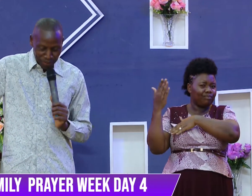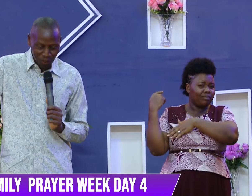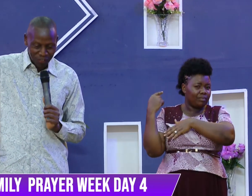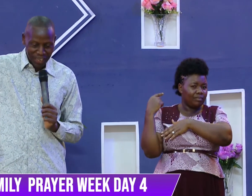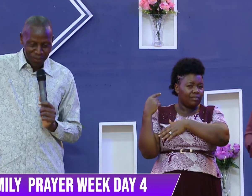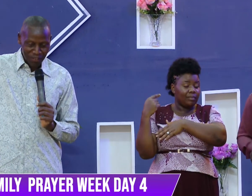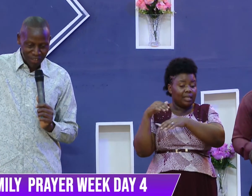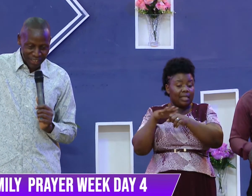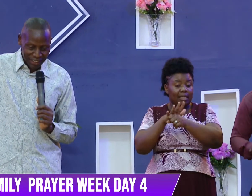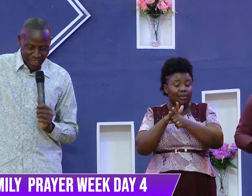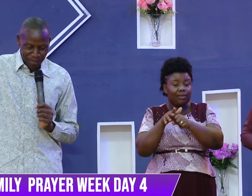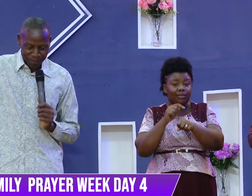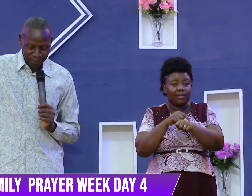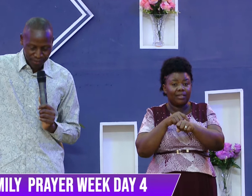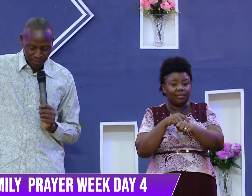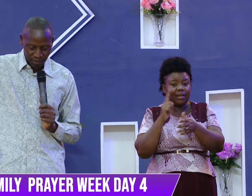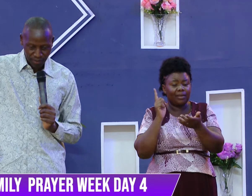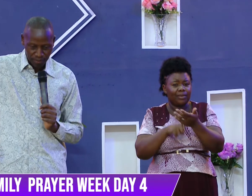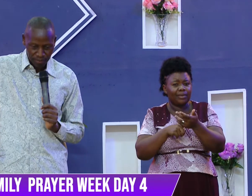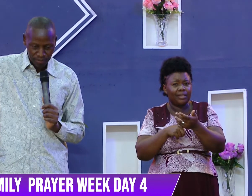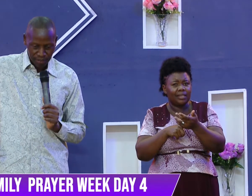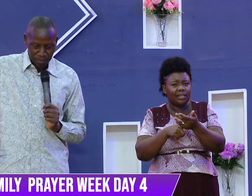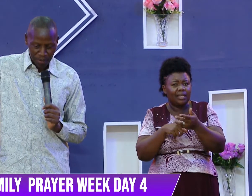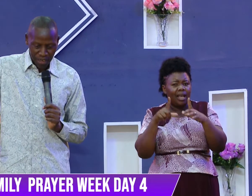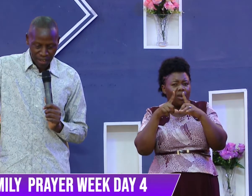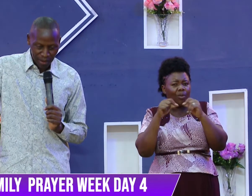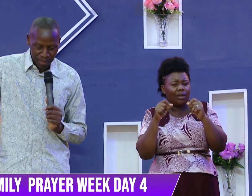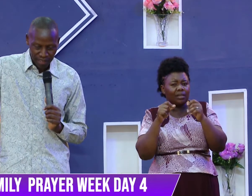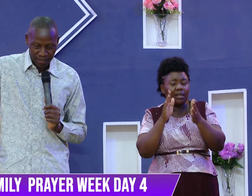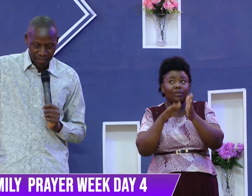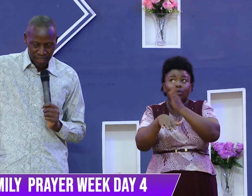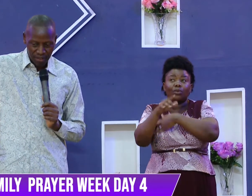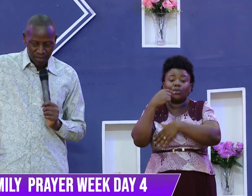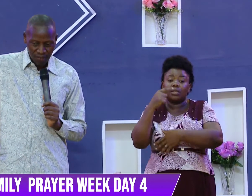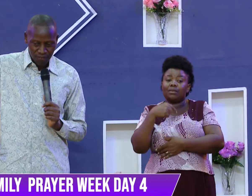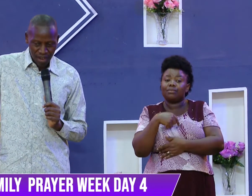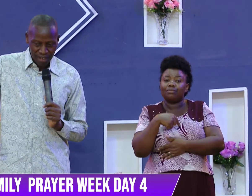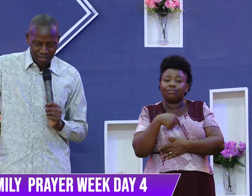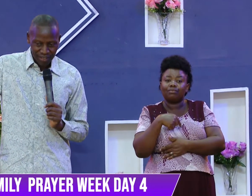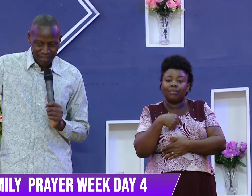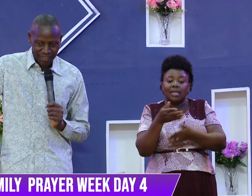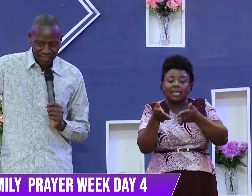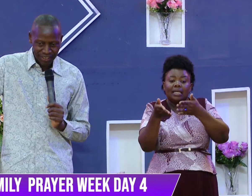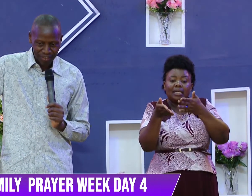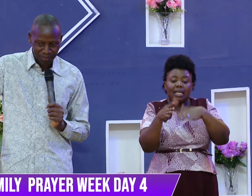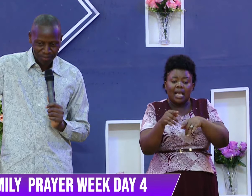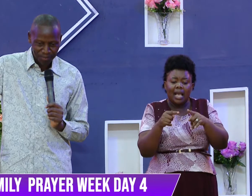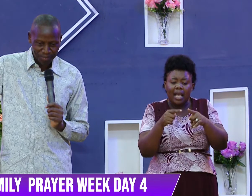Recently, in COVID, I got a word. The Lord was telling me,